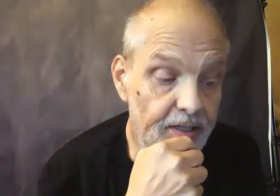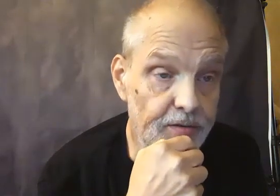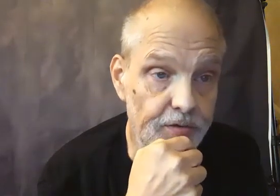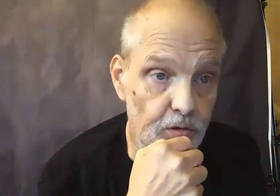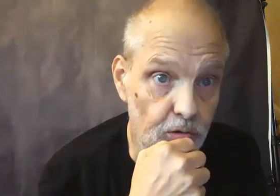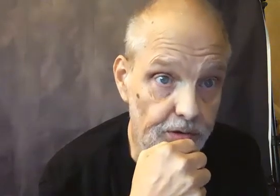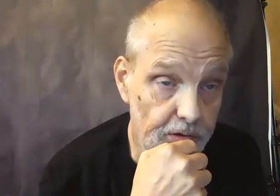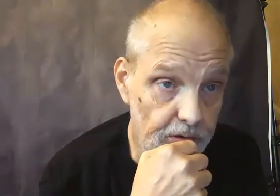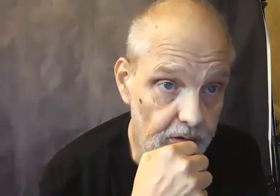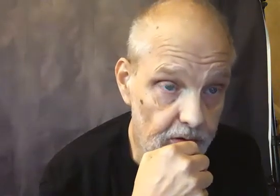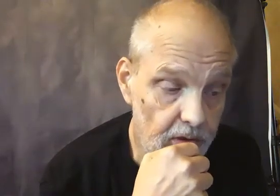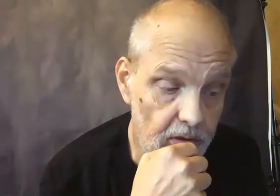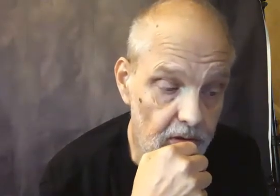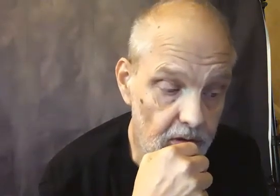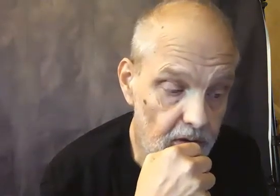residential schools,